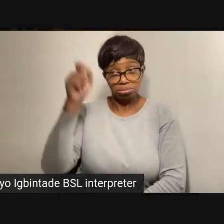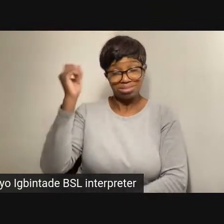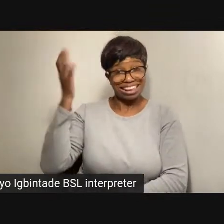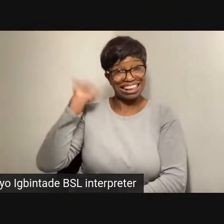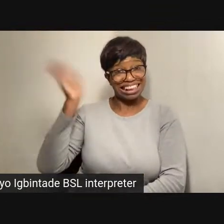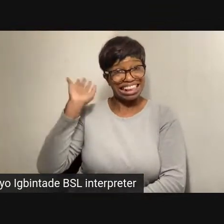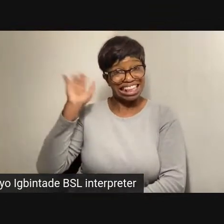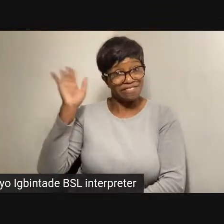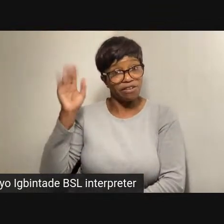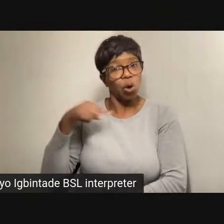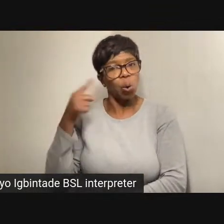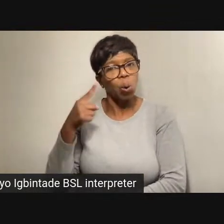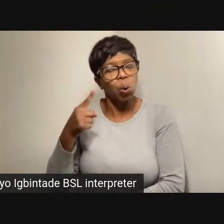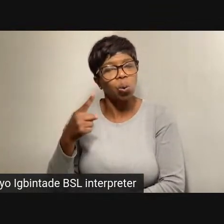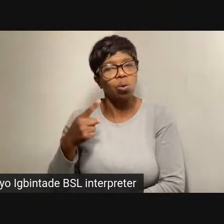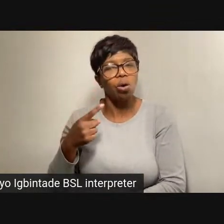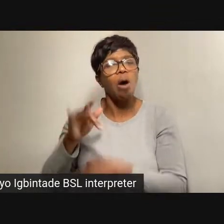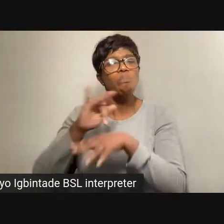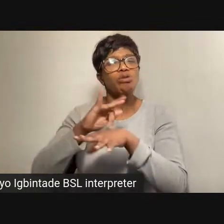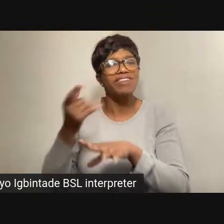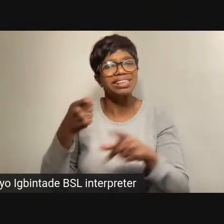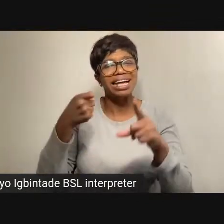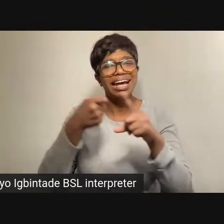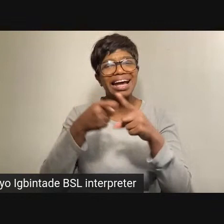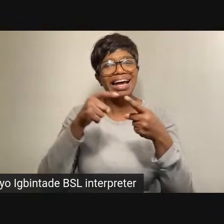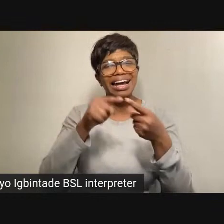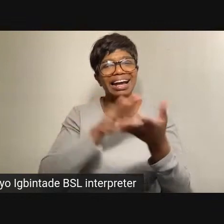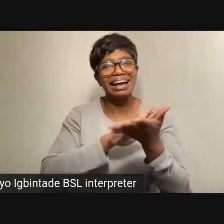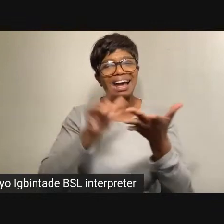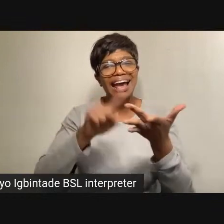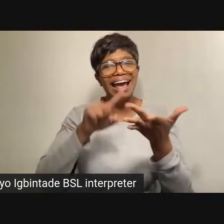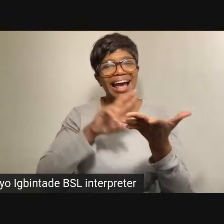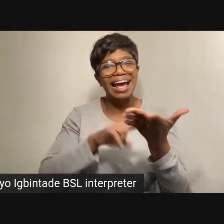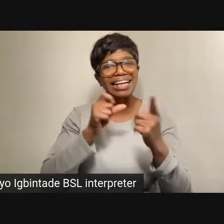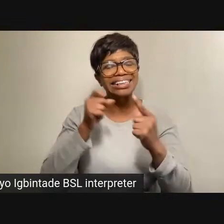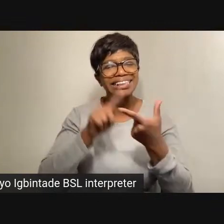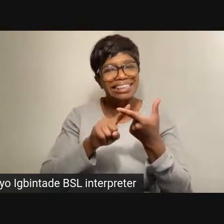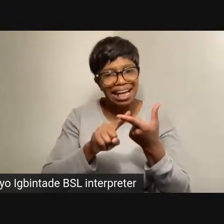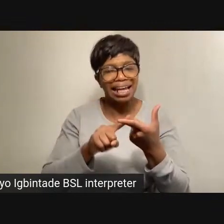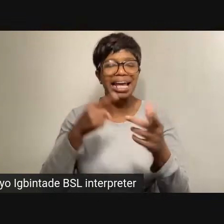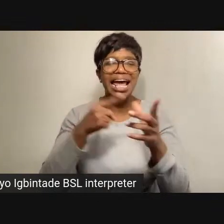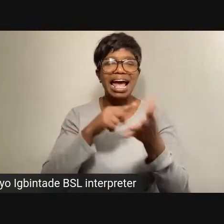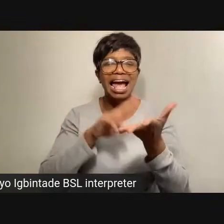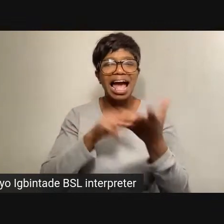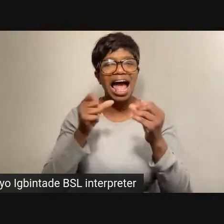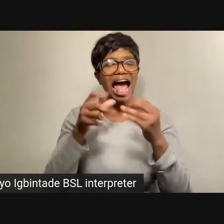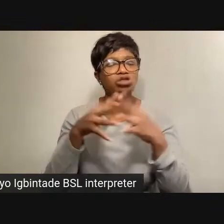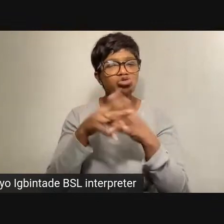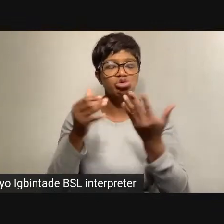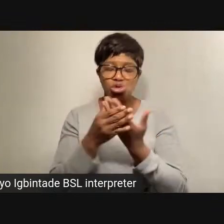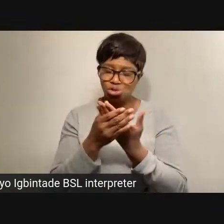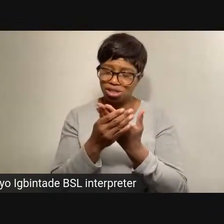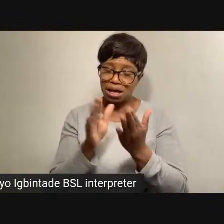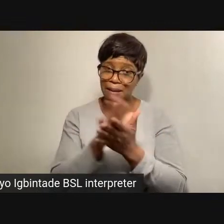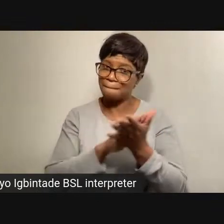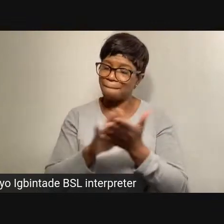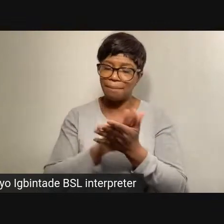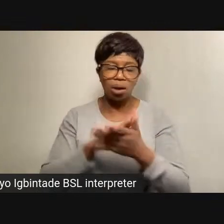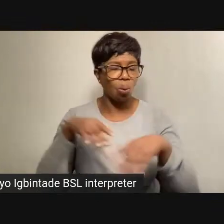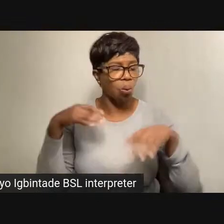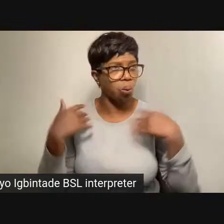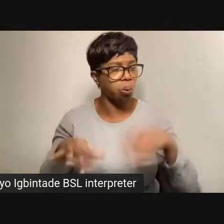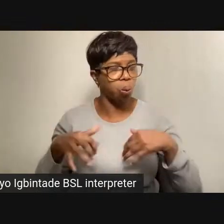Professor Kahindi Andrews. And you are going to be in for another evening of stimulation and